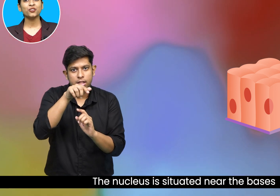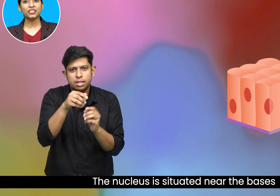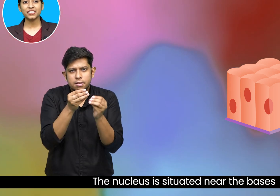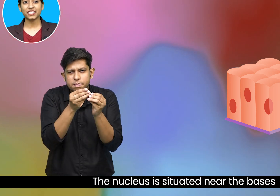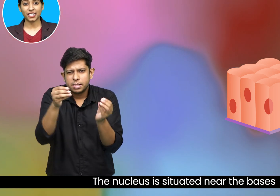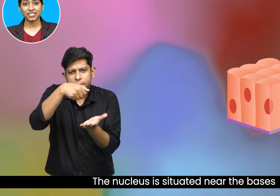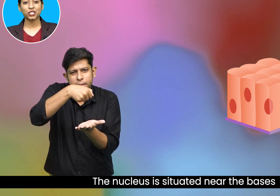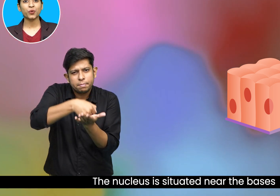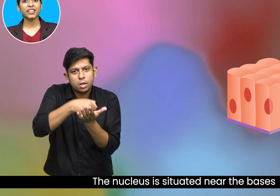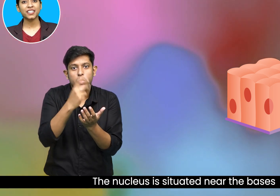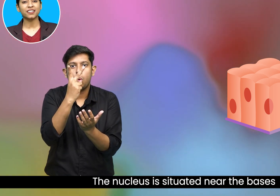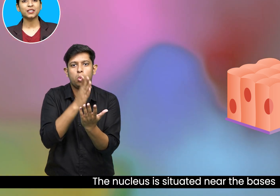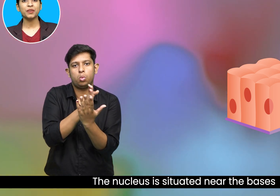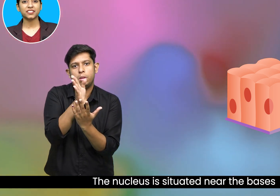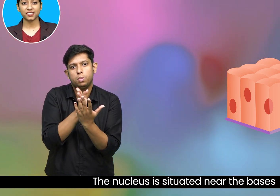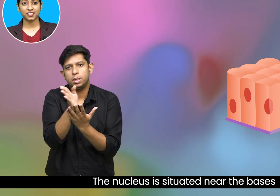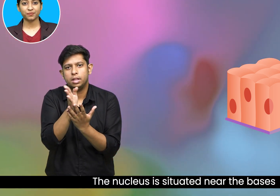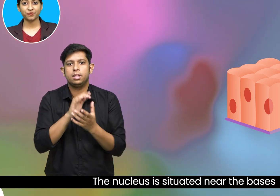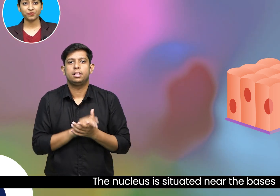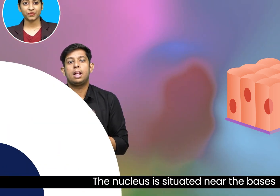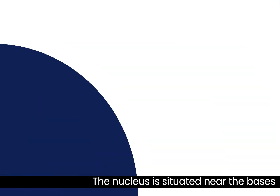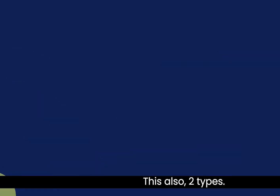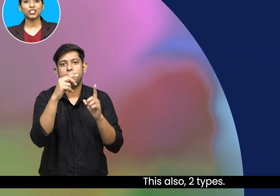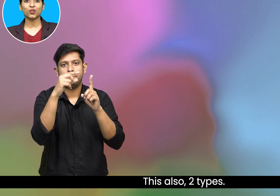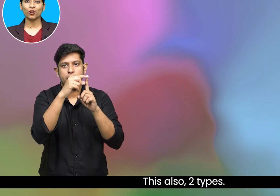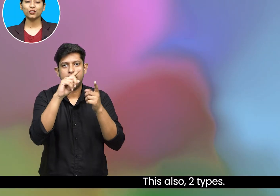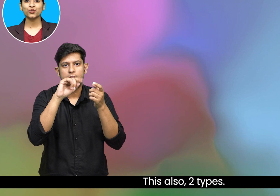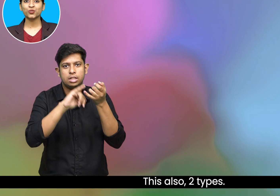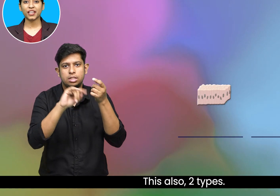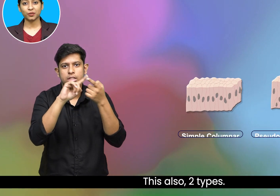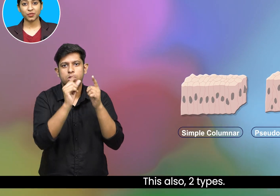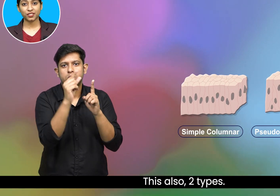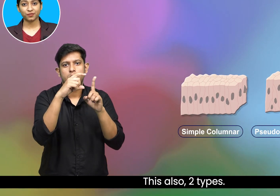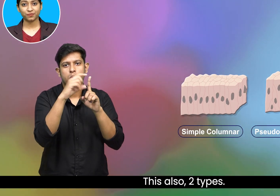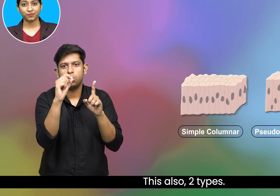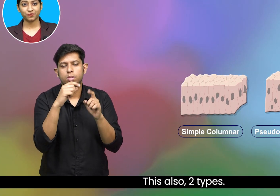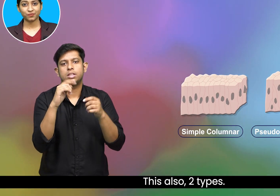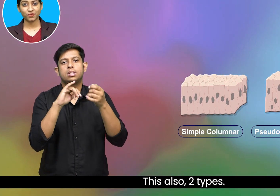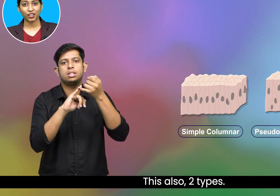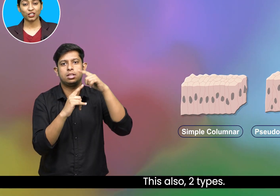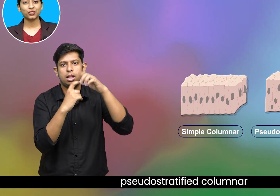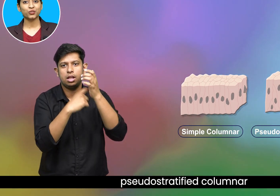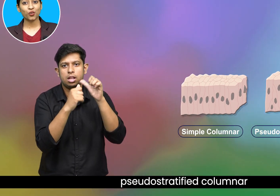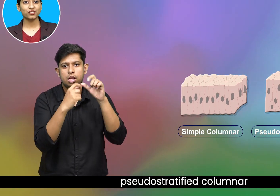The nucleus is situated near the basis. These also two types.